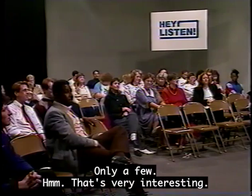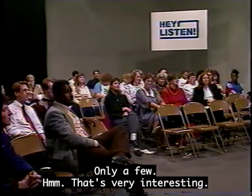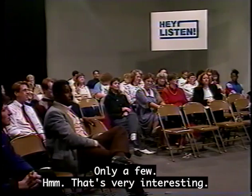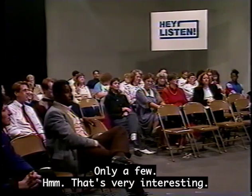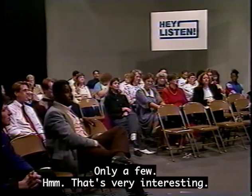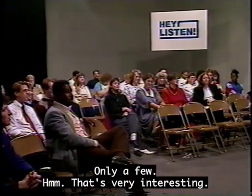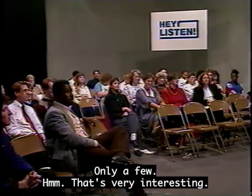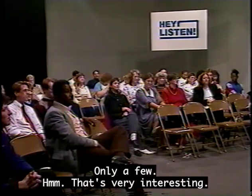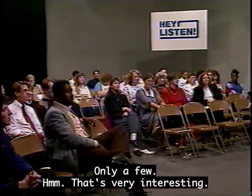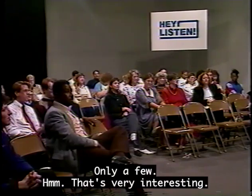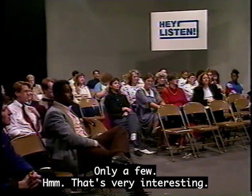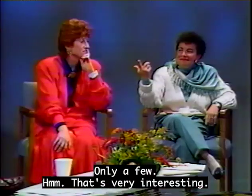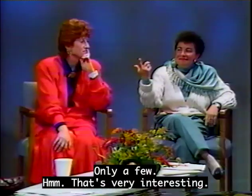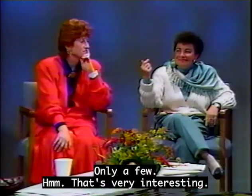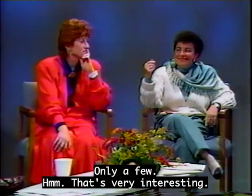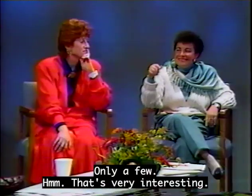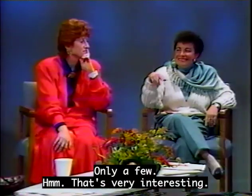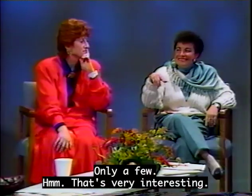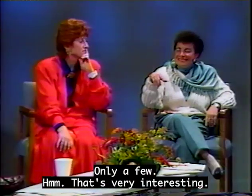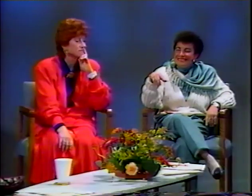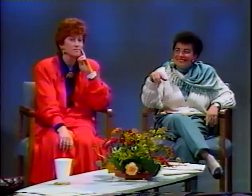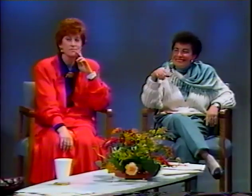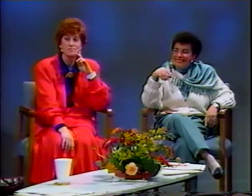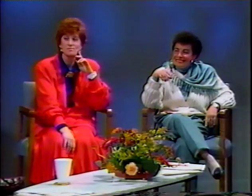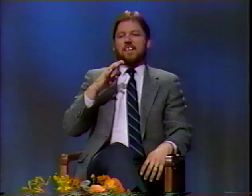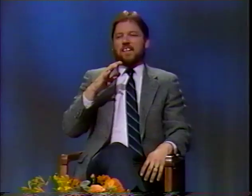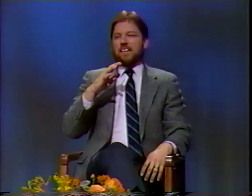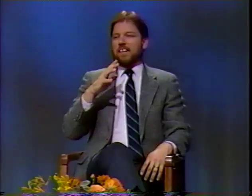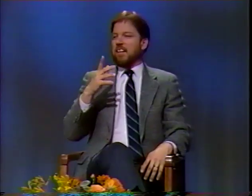Only a few. That's very interesting.